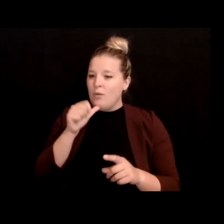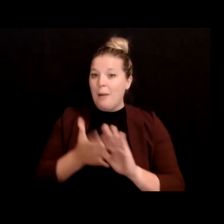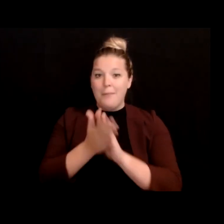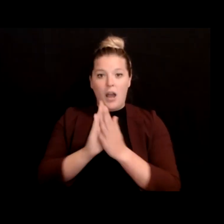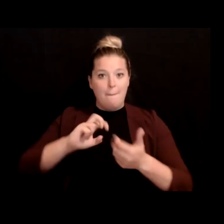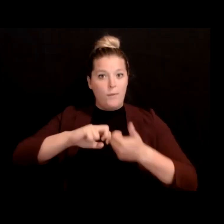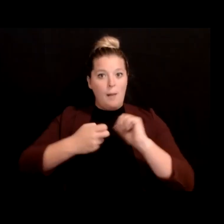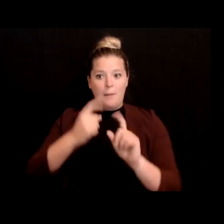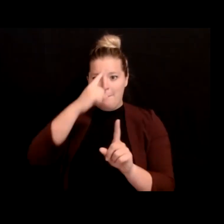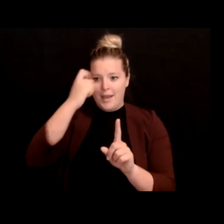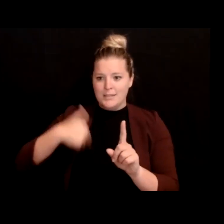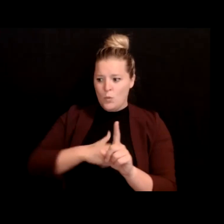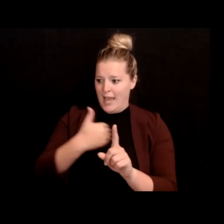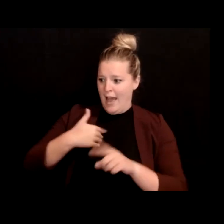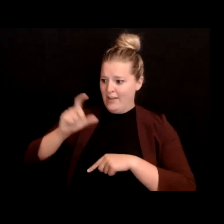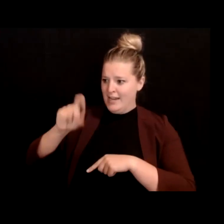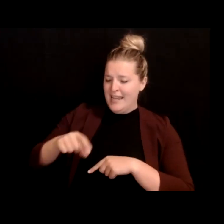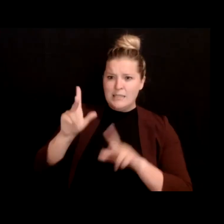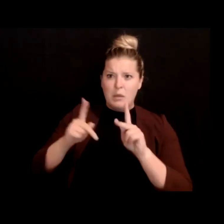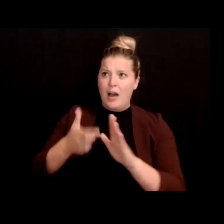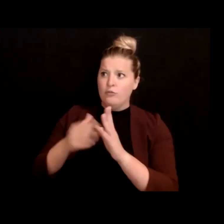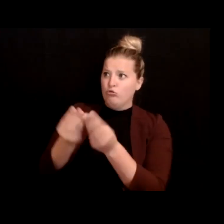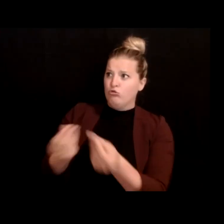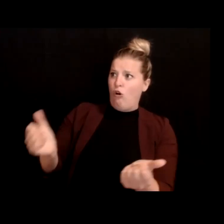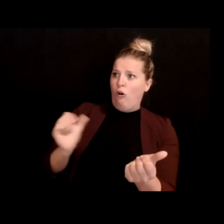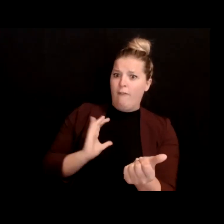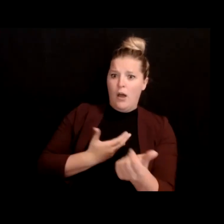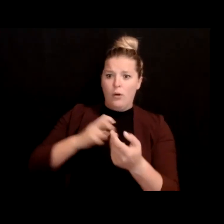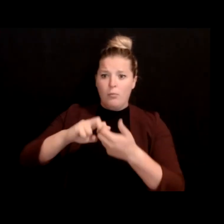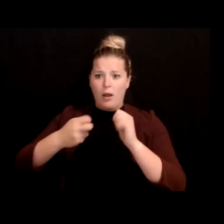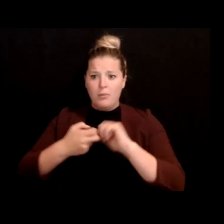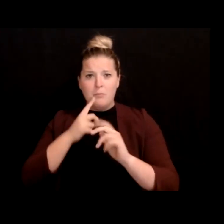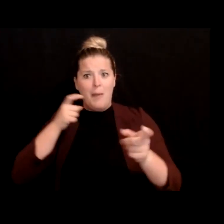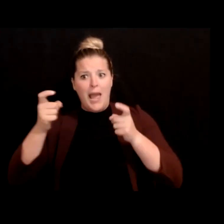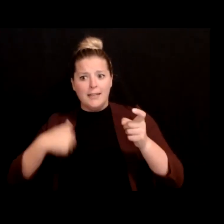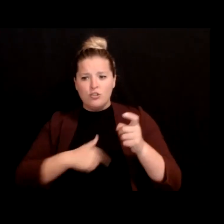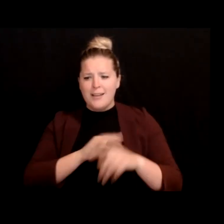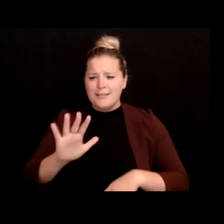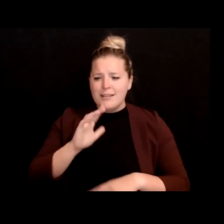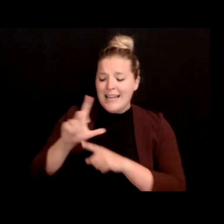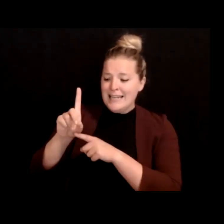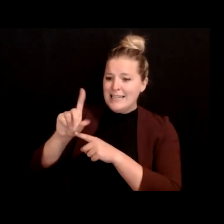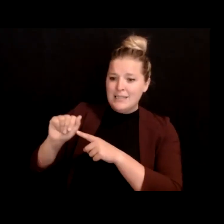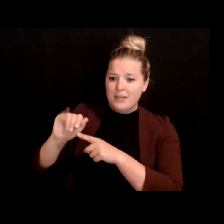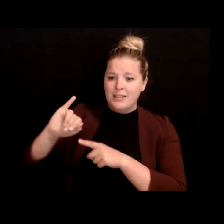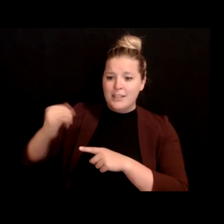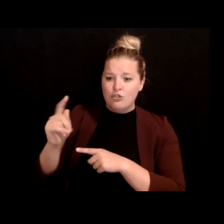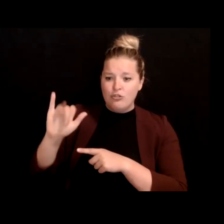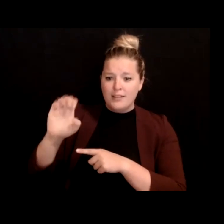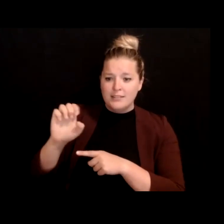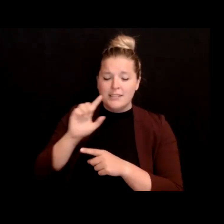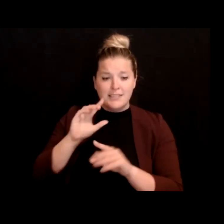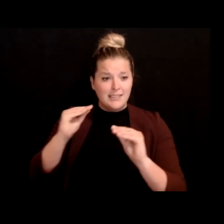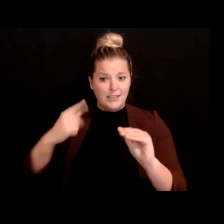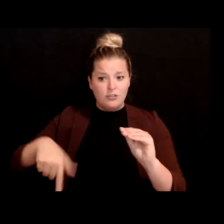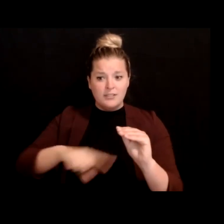the problem to be solved, to be managed. Disability justice teaches us that all of our body minds are valuable and